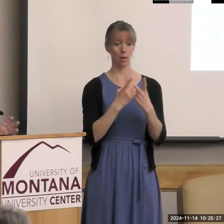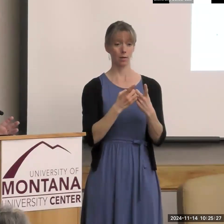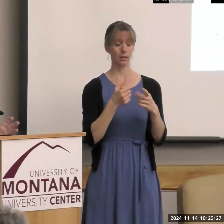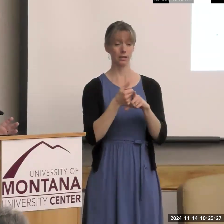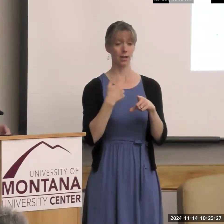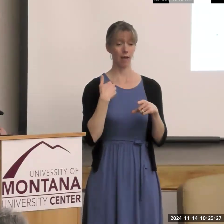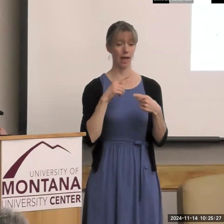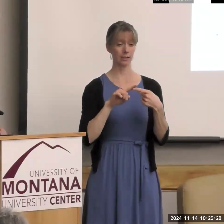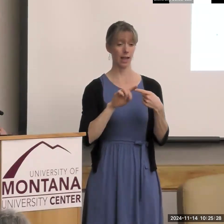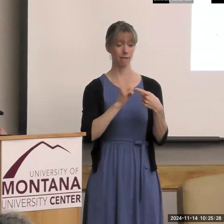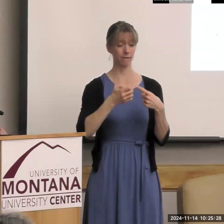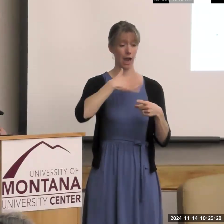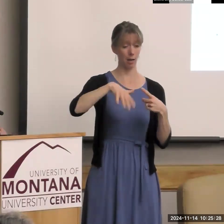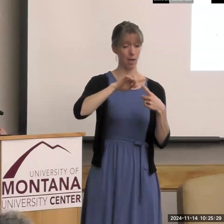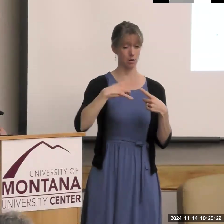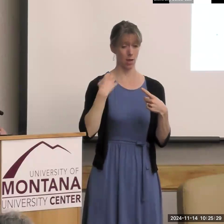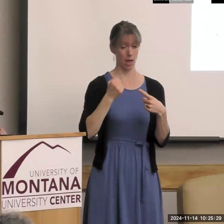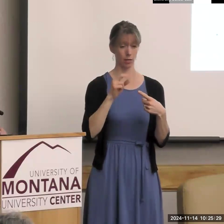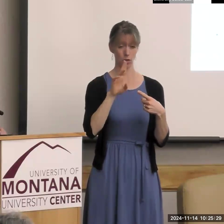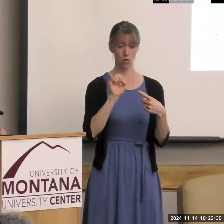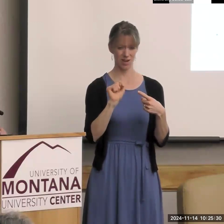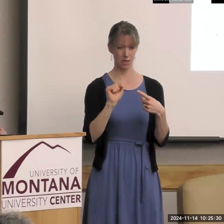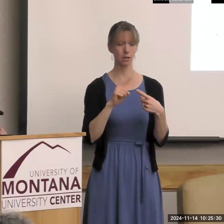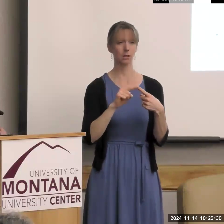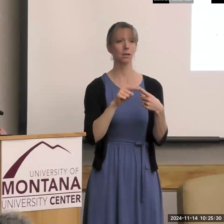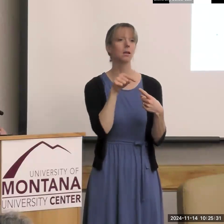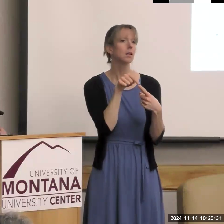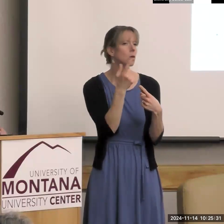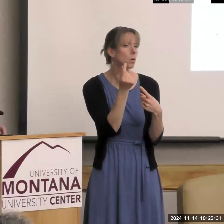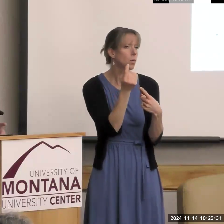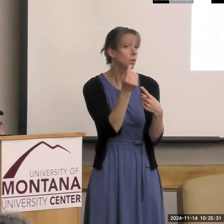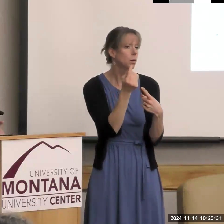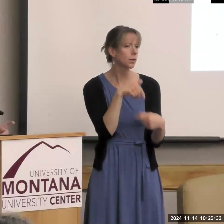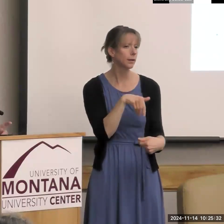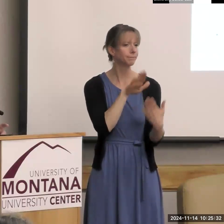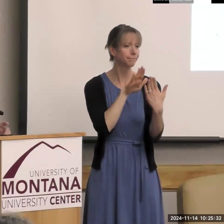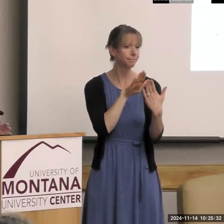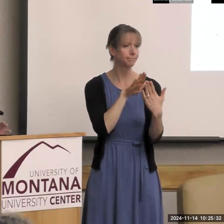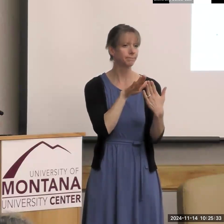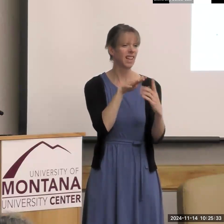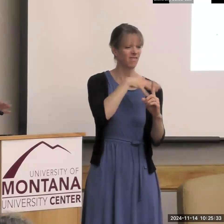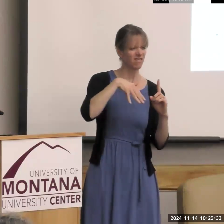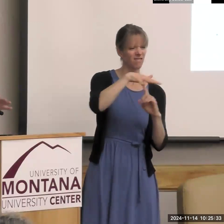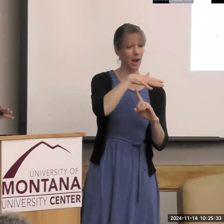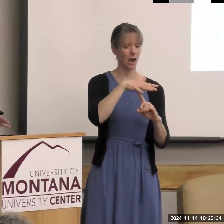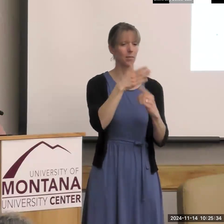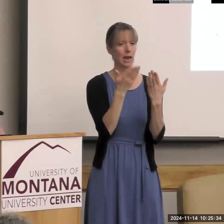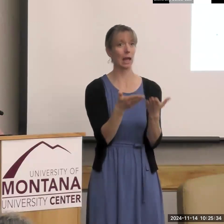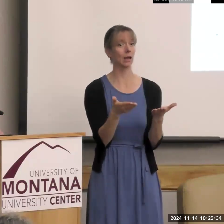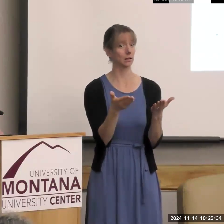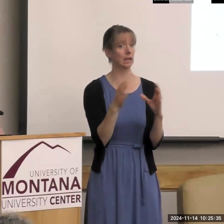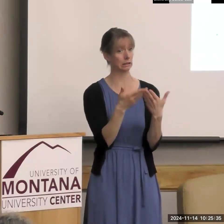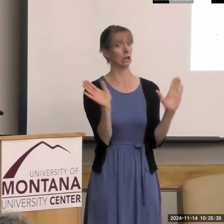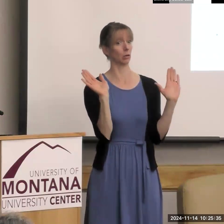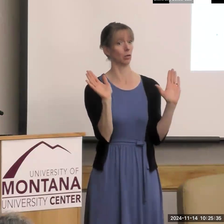environmental health unit that not only addresses environmental sort of writ large issues,